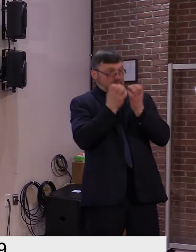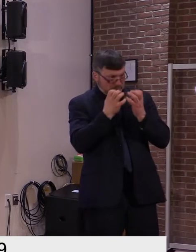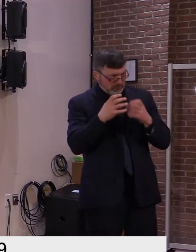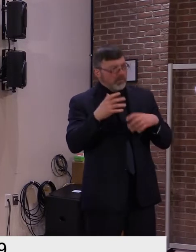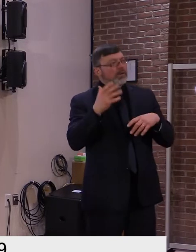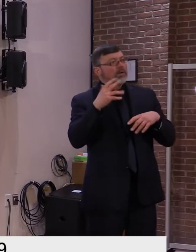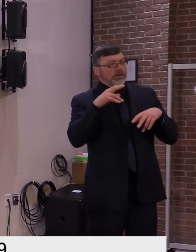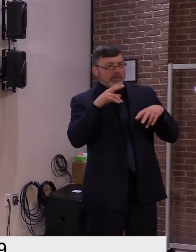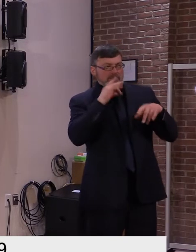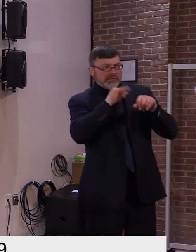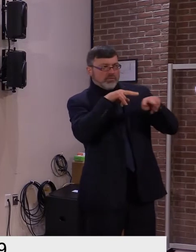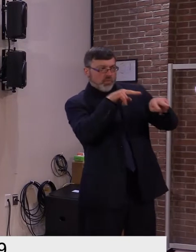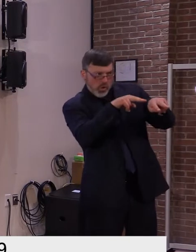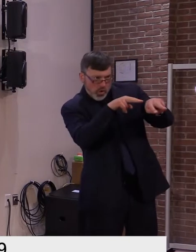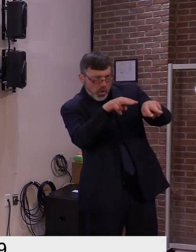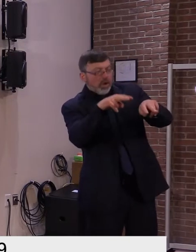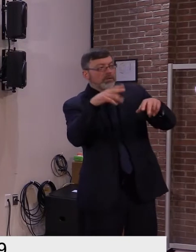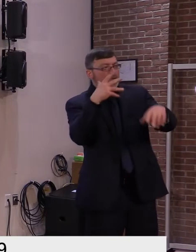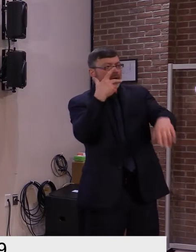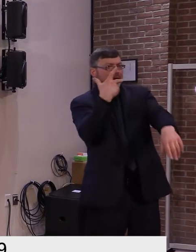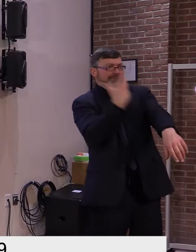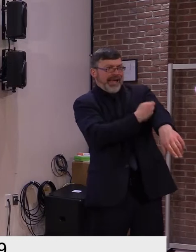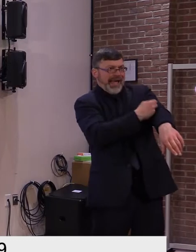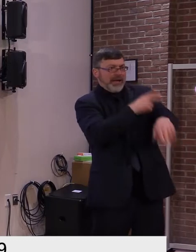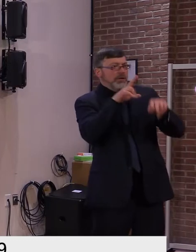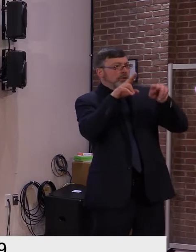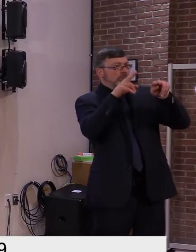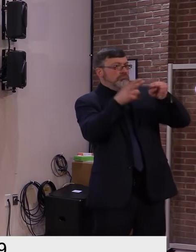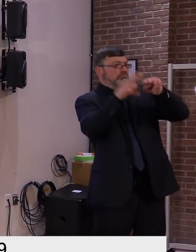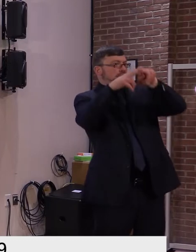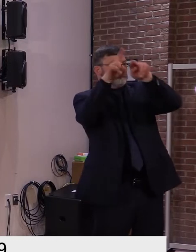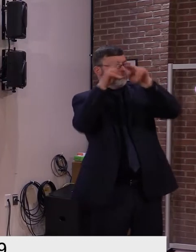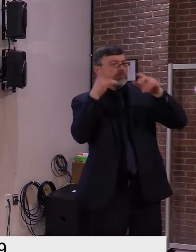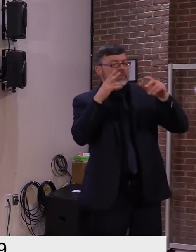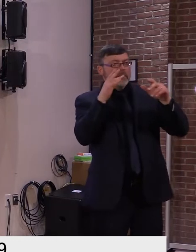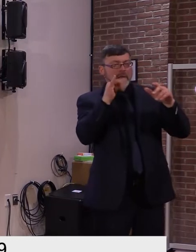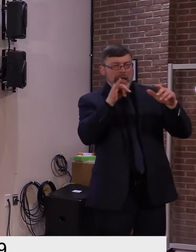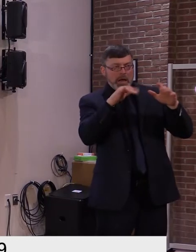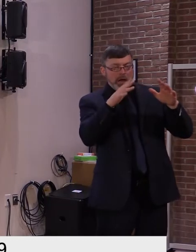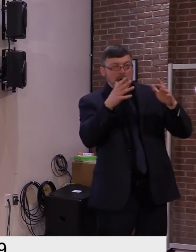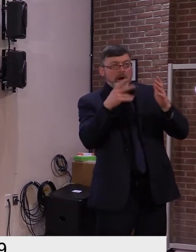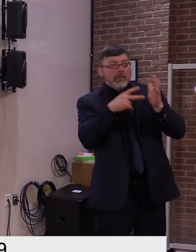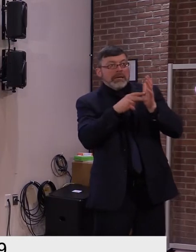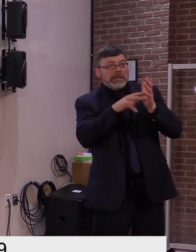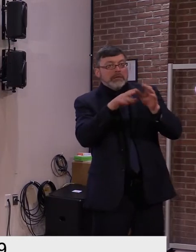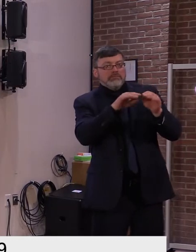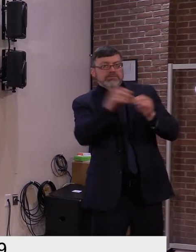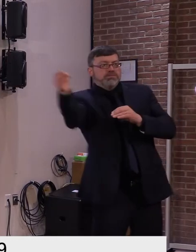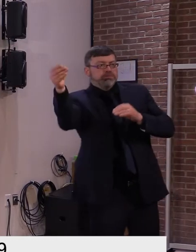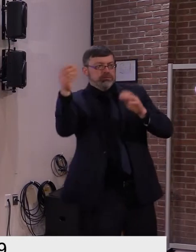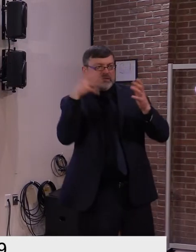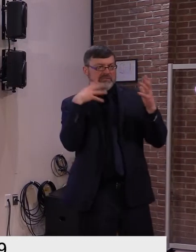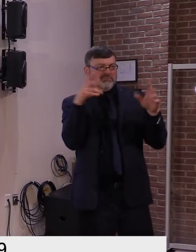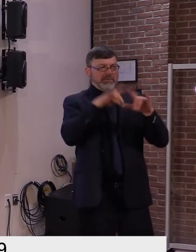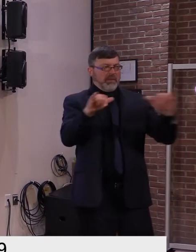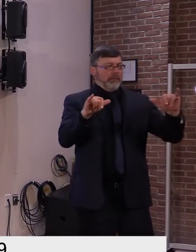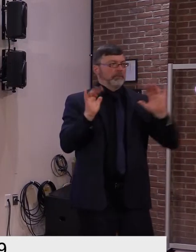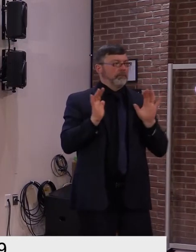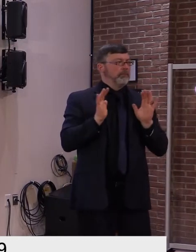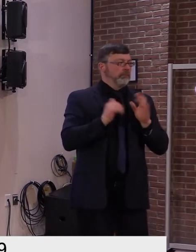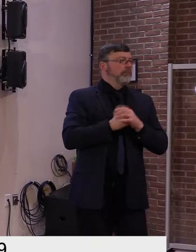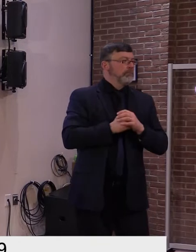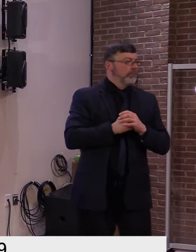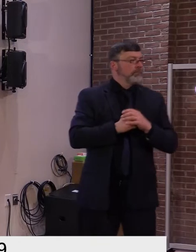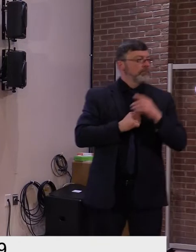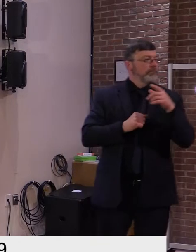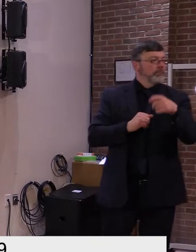some sort of a law enforcement component that should be put into this thing as far as, you know, keeping other people in the buildings that you're